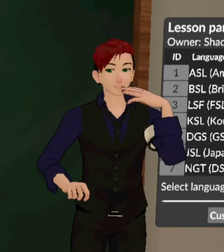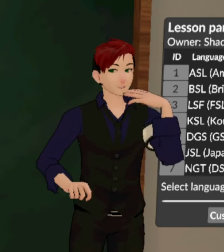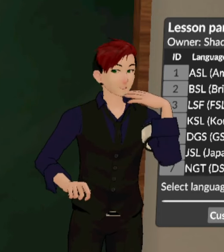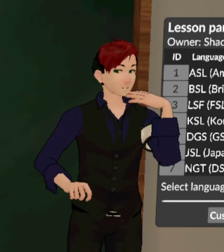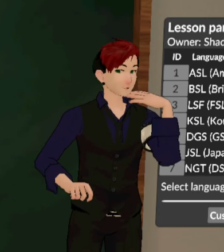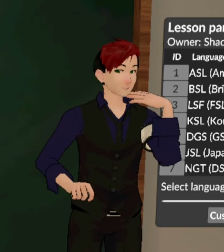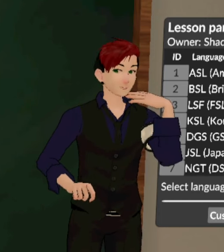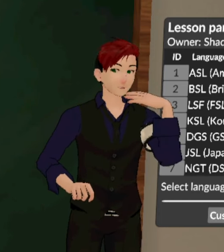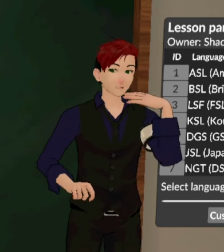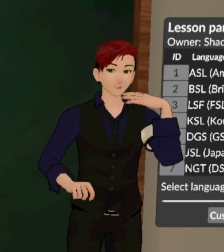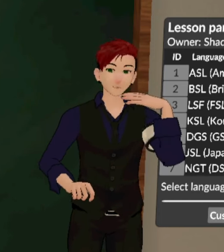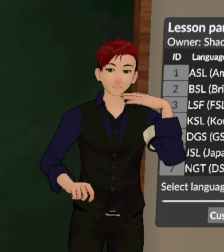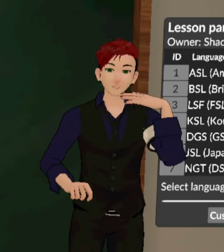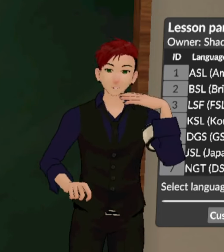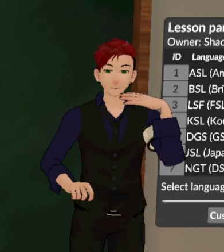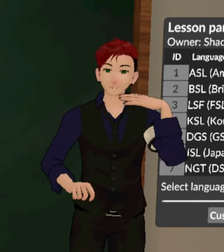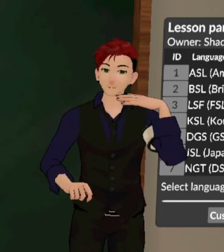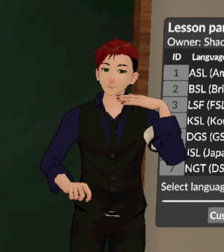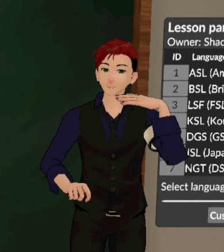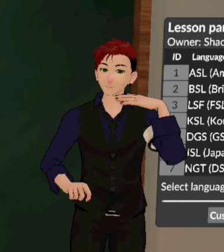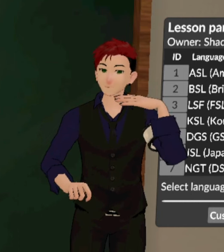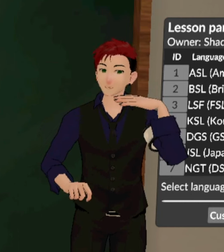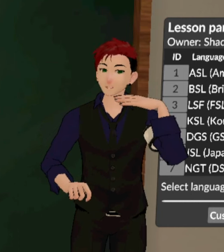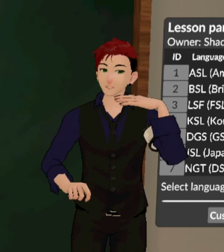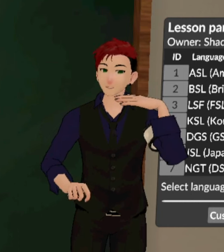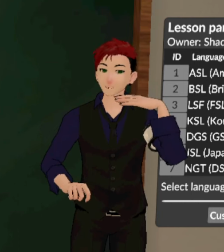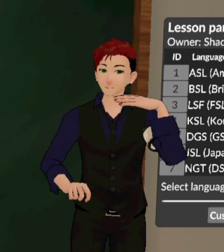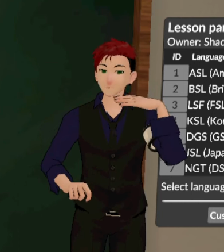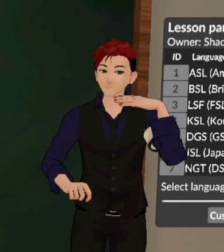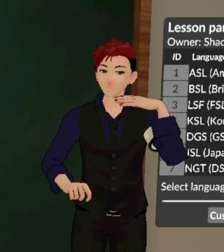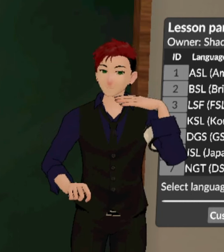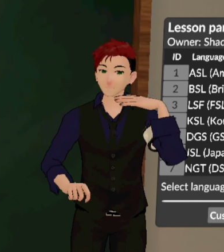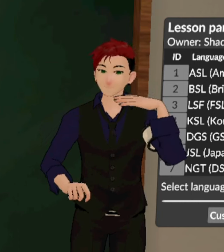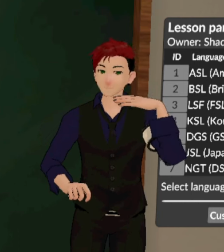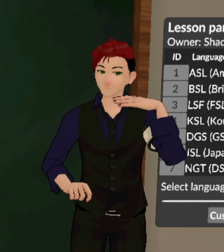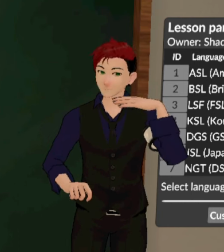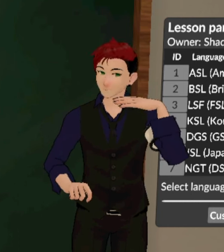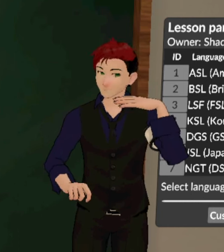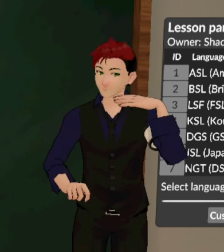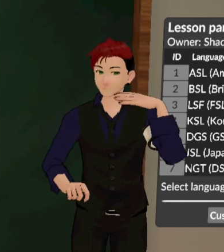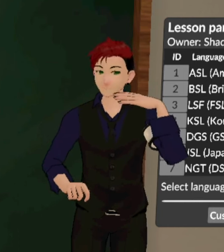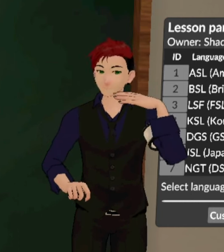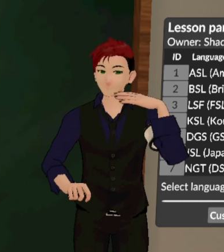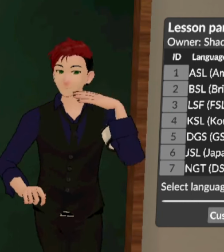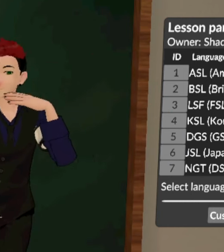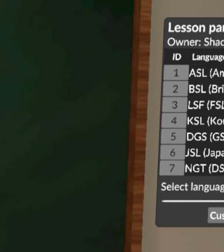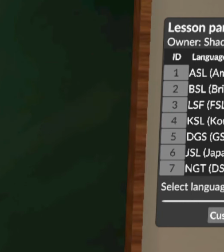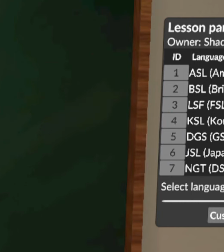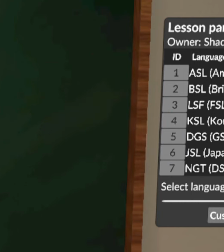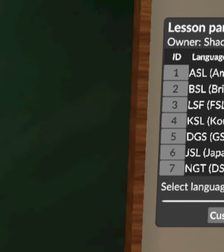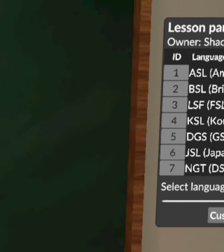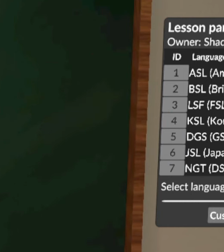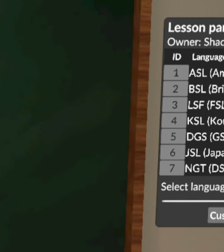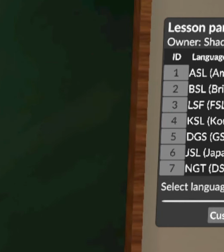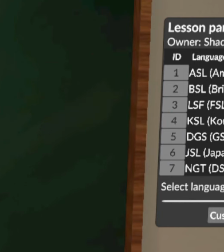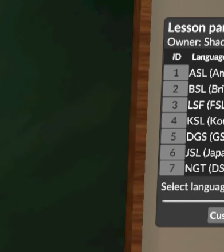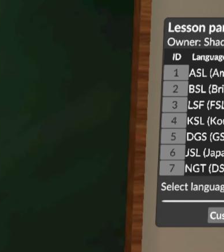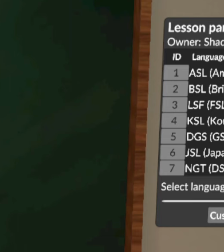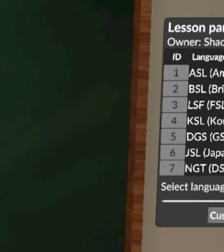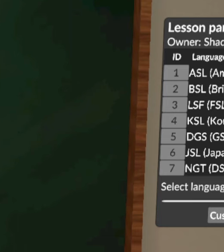I'm not accepting it if you give me an alternate name. It has to be the actual name. Oh my goodness. All right, I